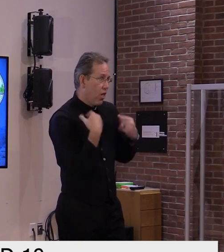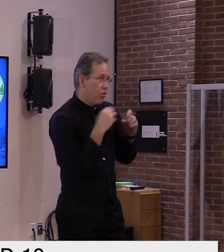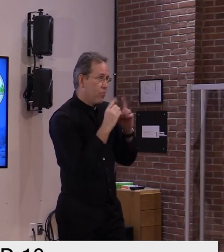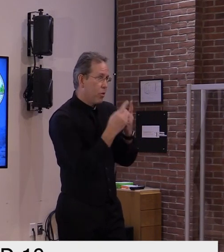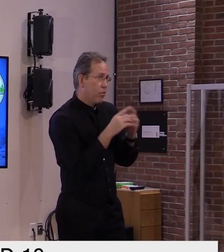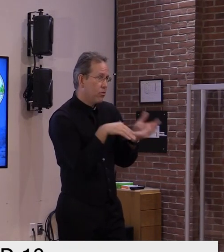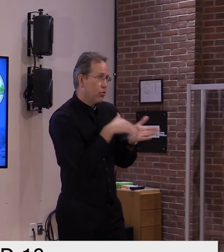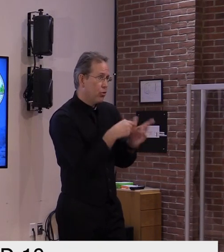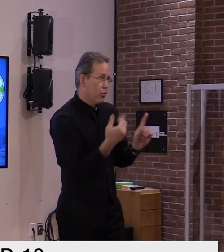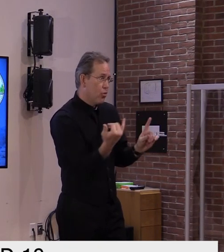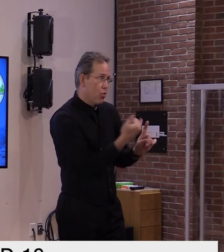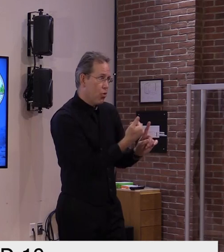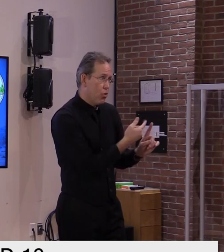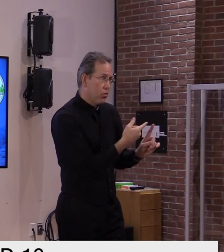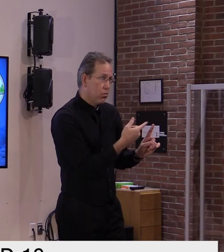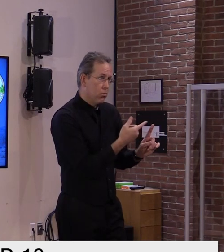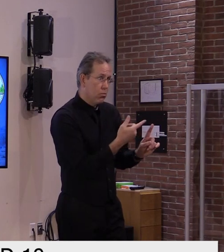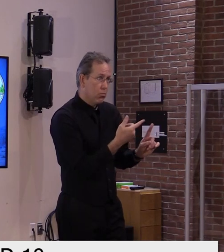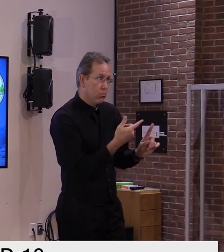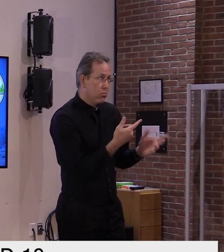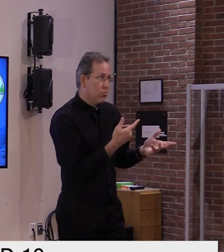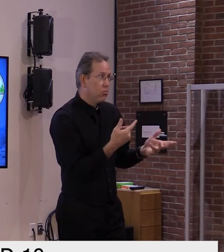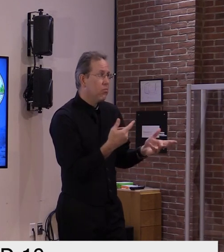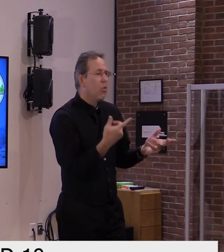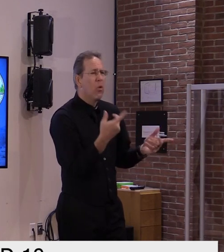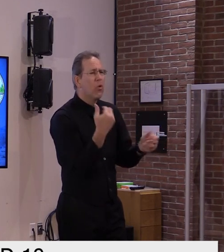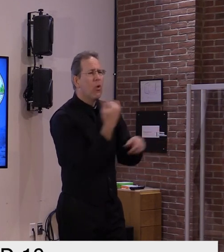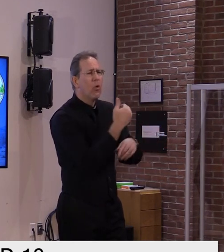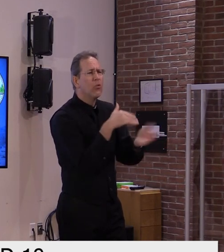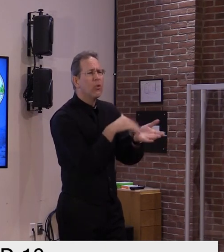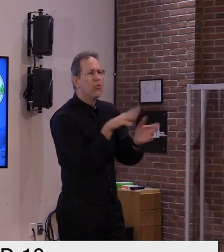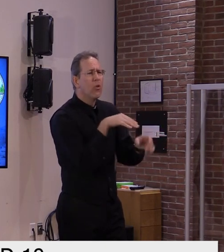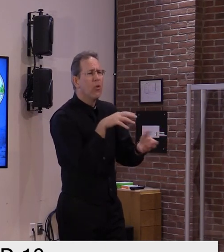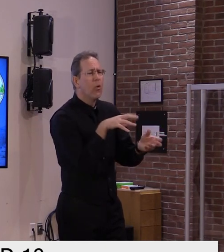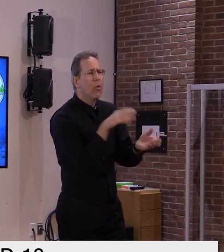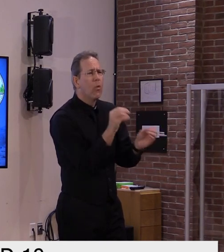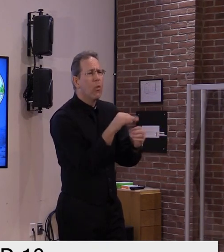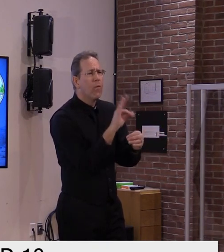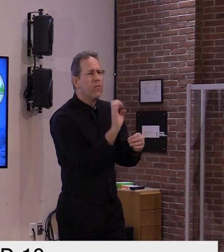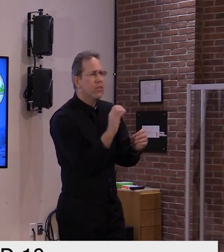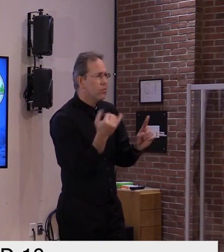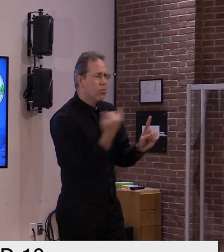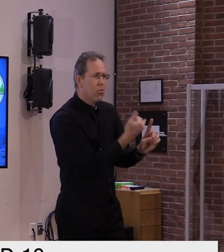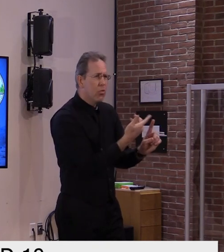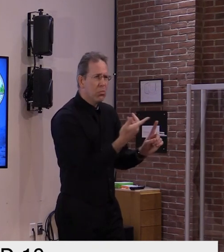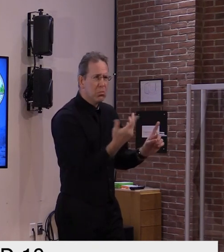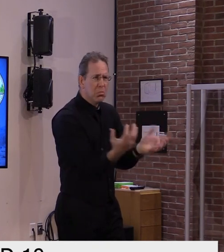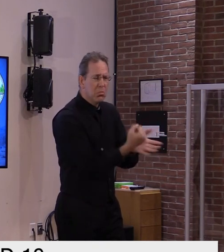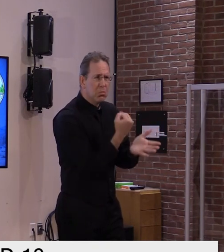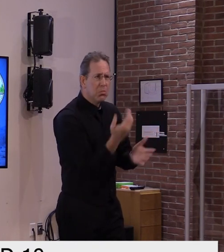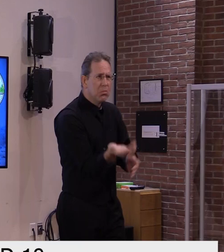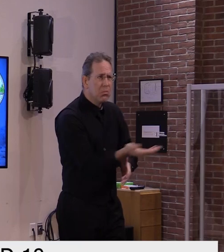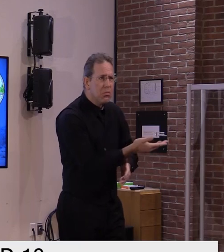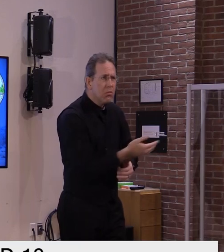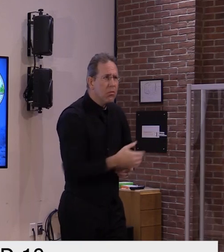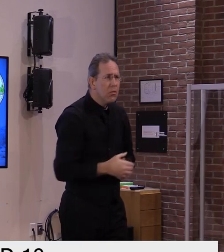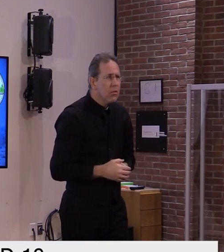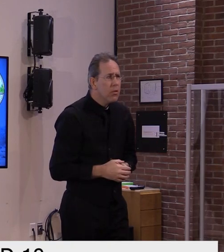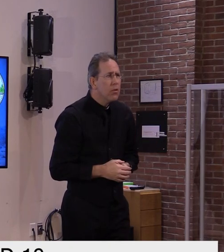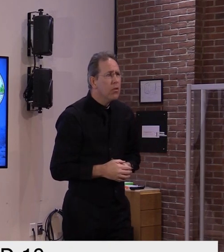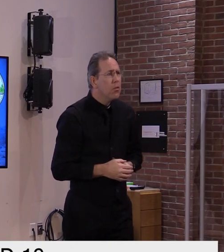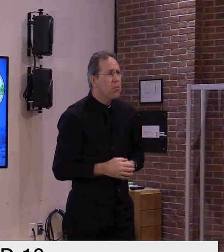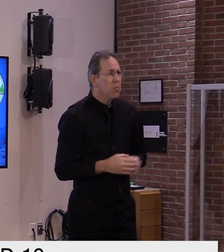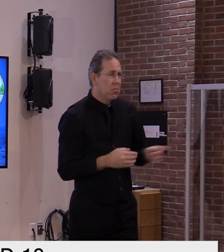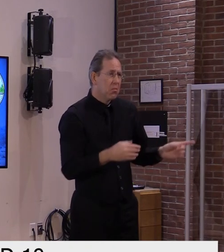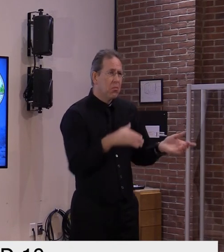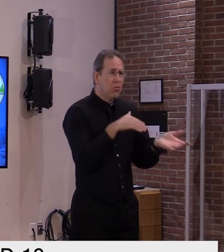Correct. Which is fine. And they probably said what they needed to say, which is they weren't going to order